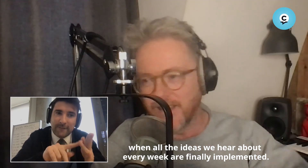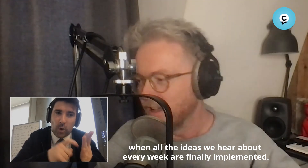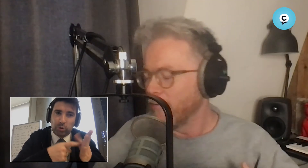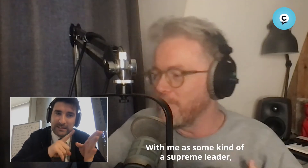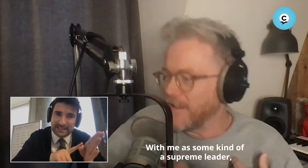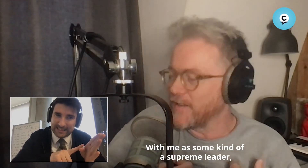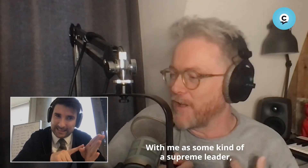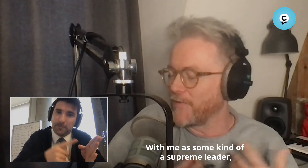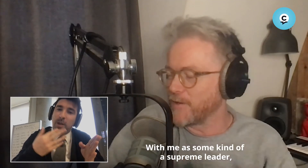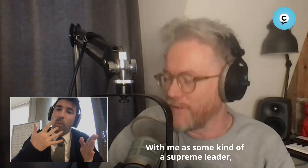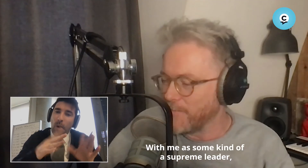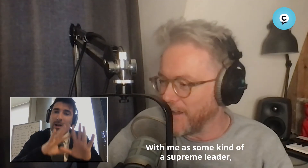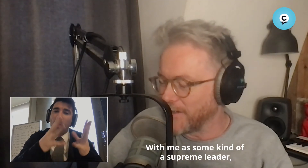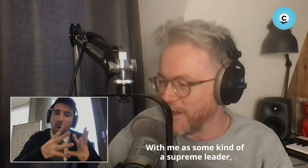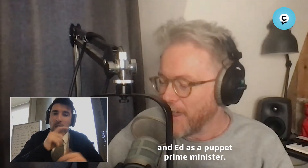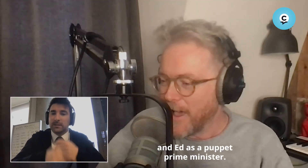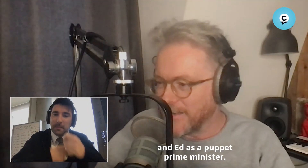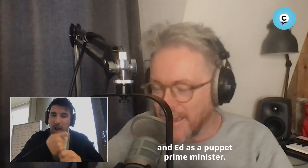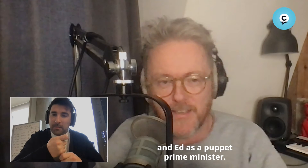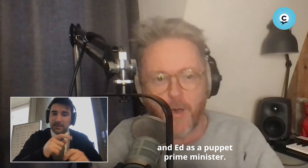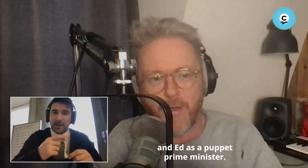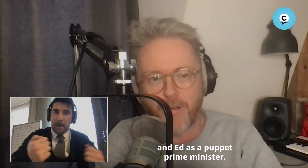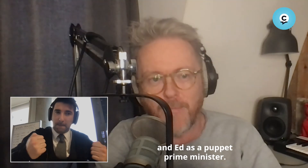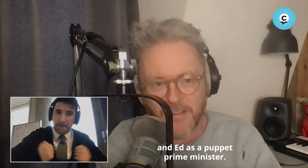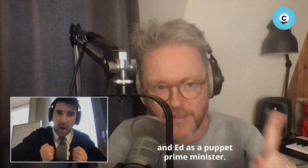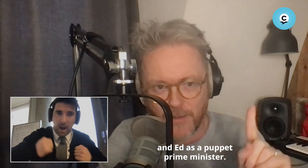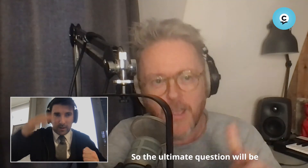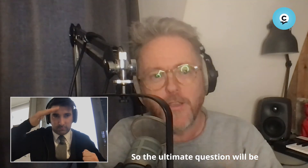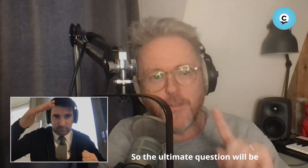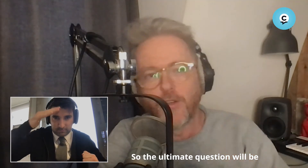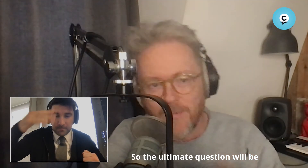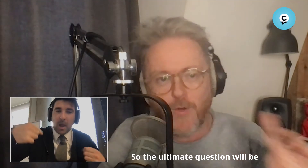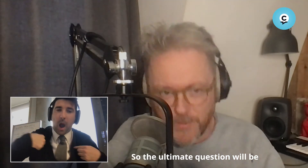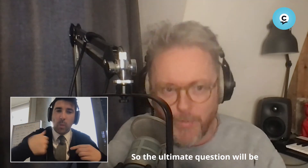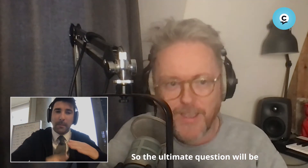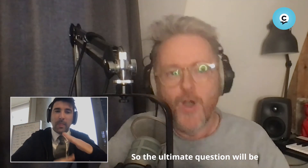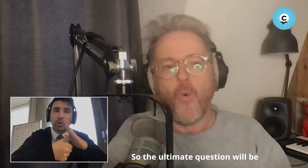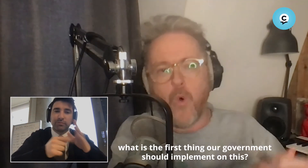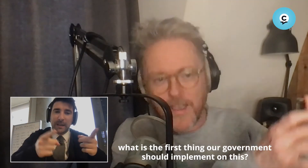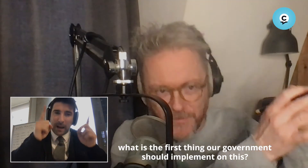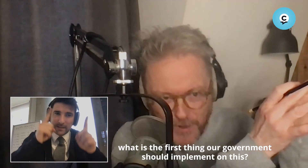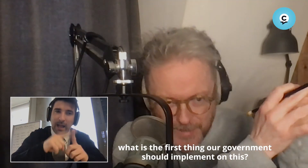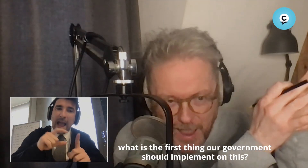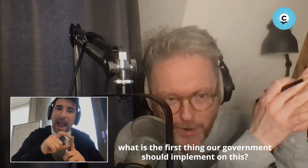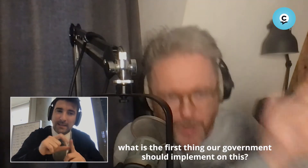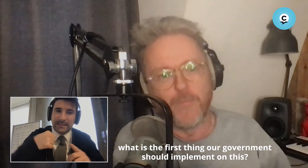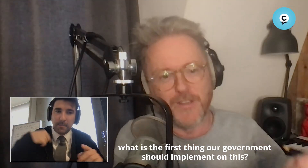implemented, with me as some kind of a supreme leader and Ed as a puppet prime minister. So the ultimate question will be, what is the first thing our government